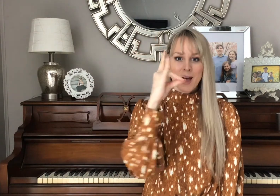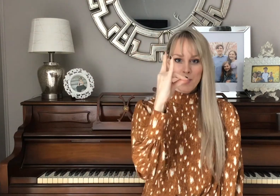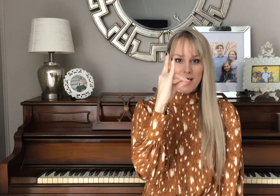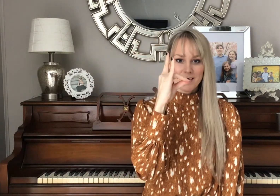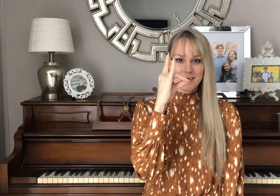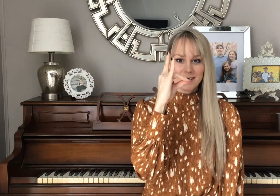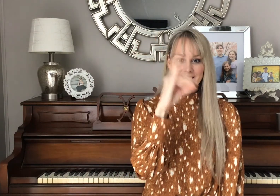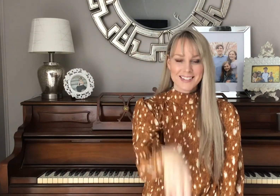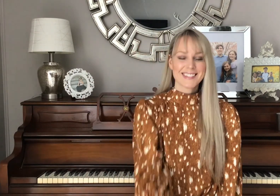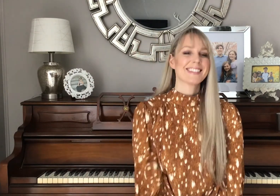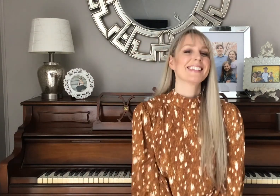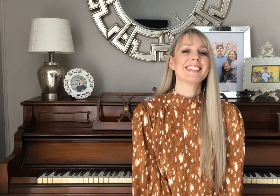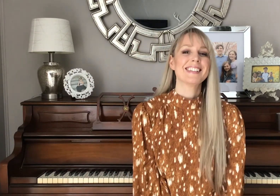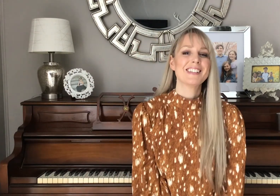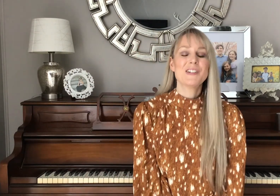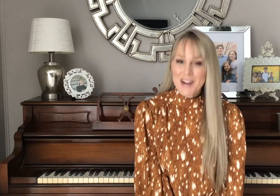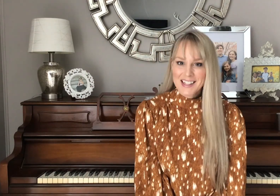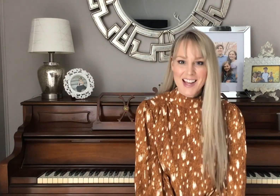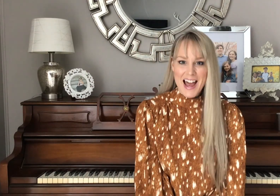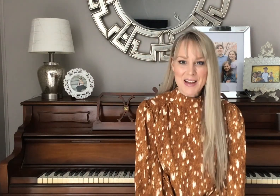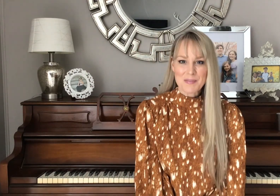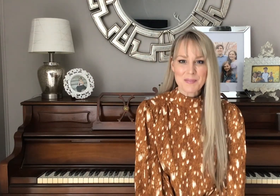llama. Great job.